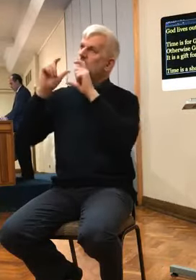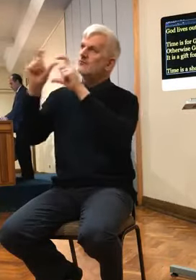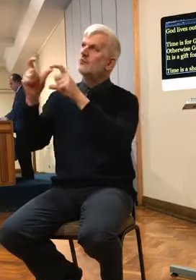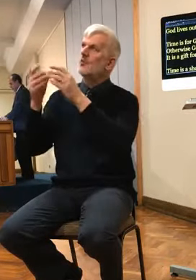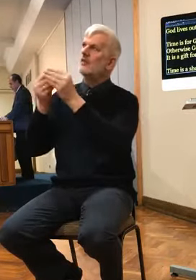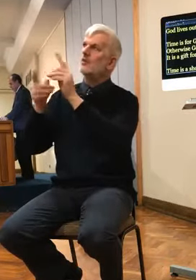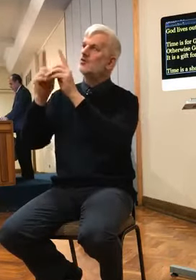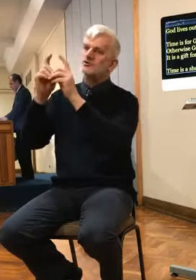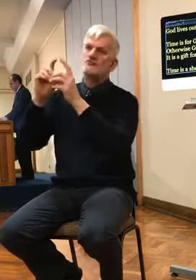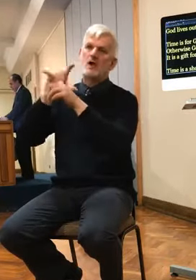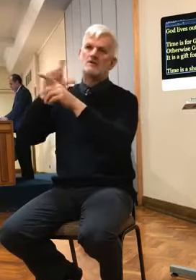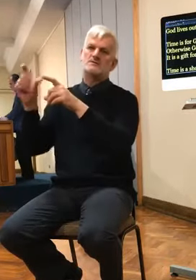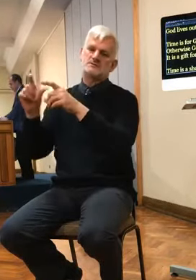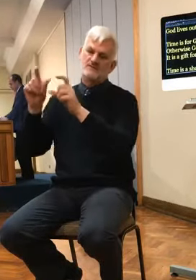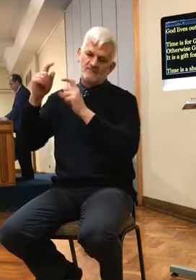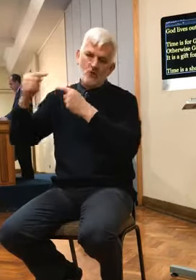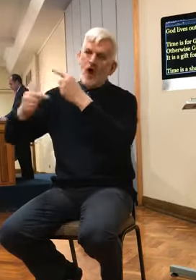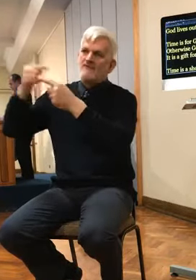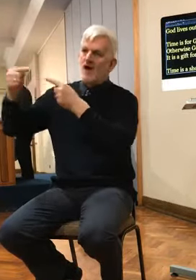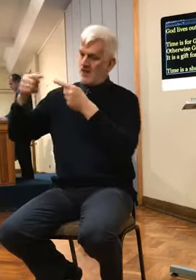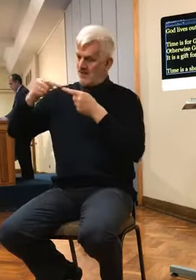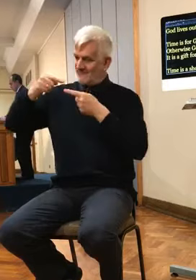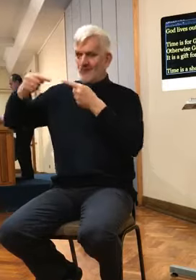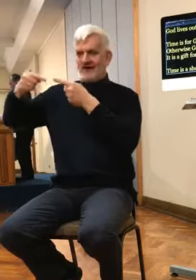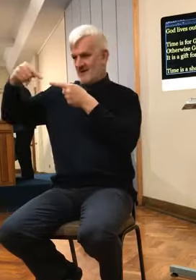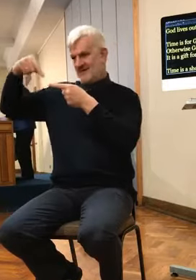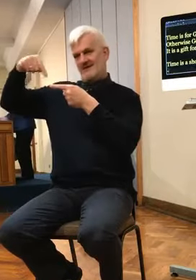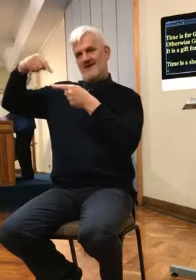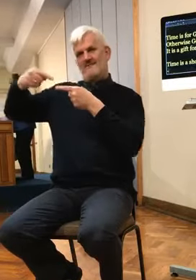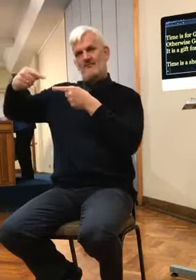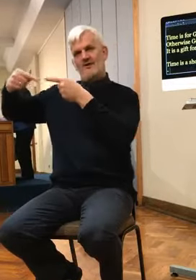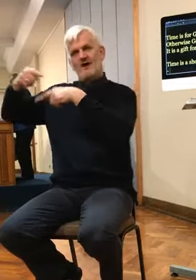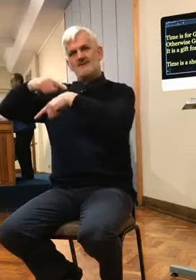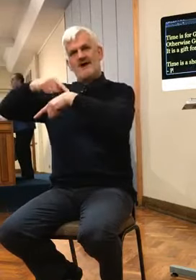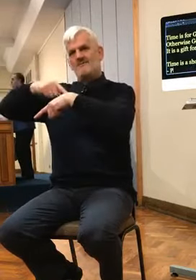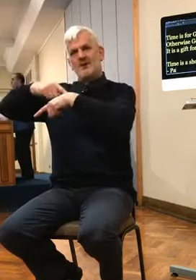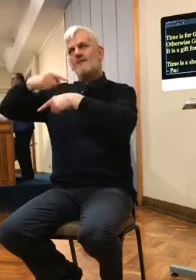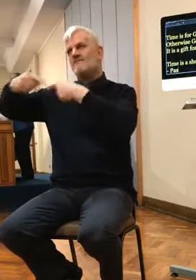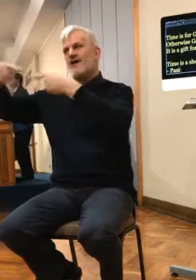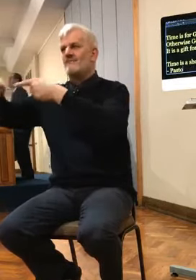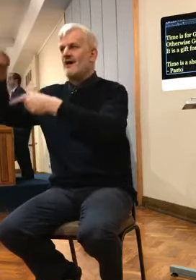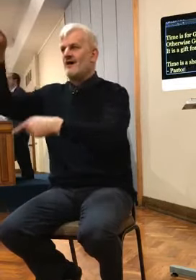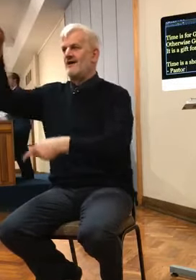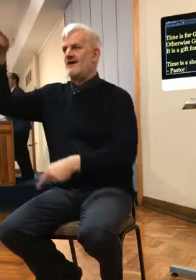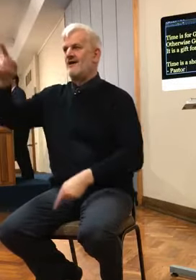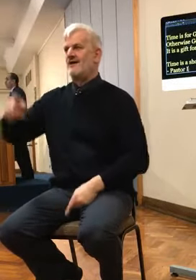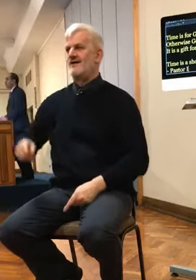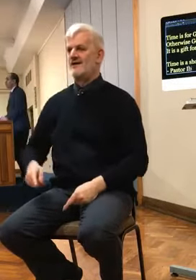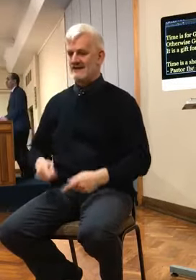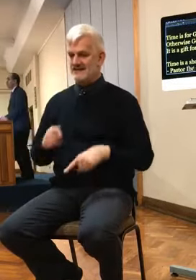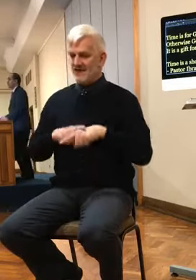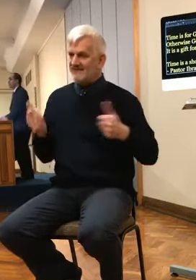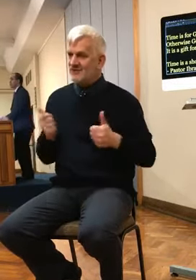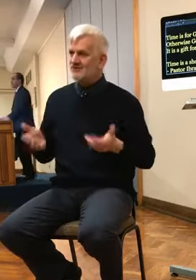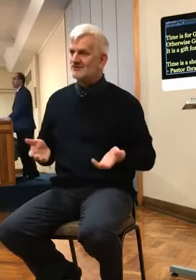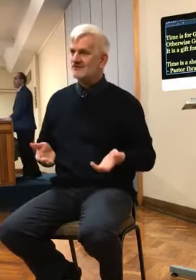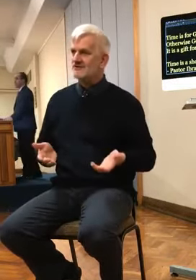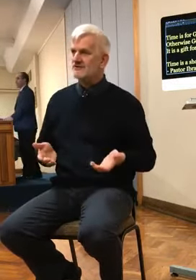So time is a bracket given to us by the Lord Jesus Christ. Because as Galatians 4:4